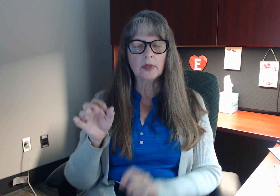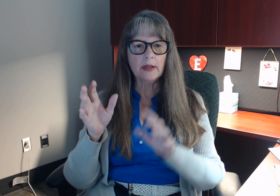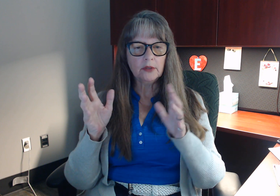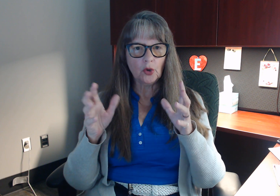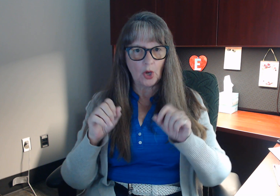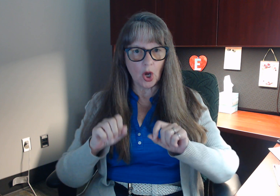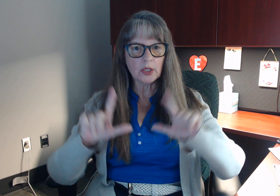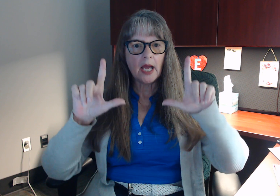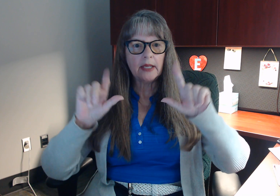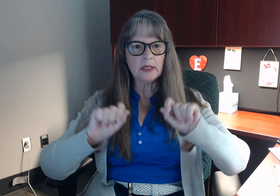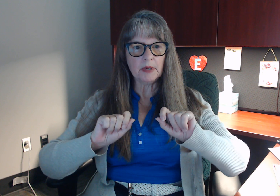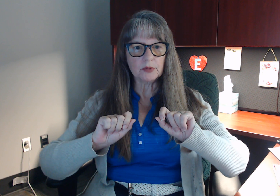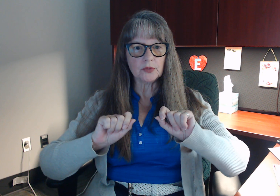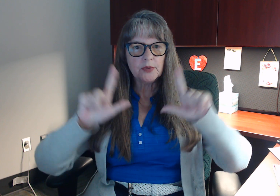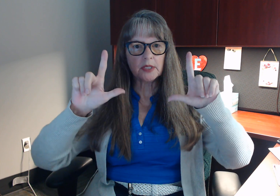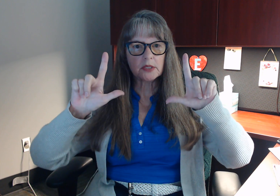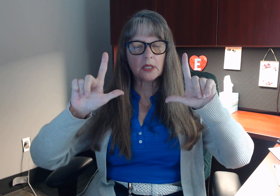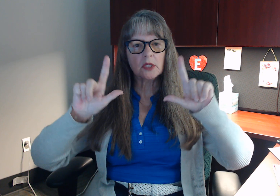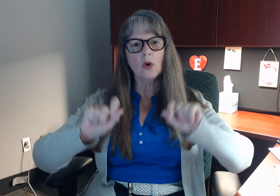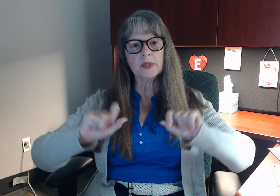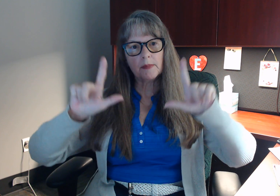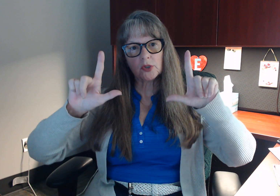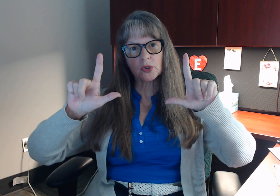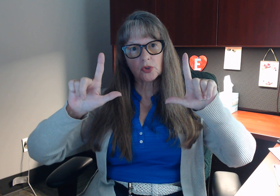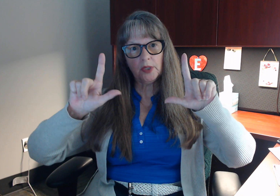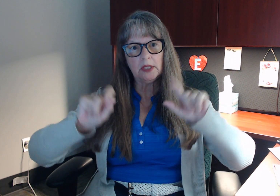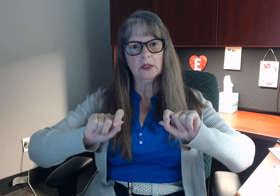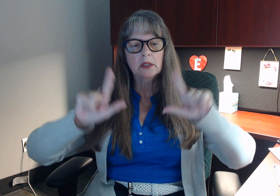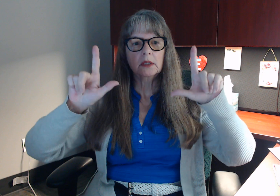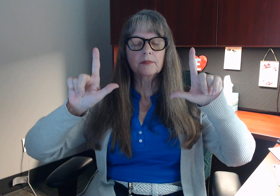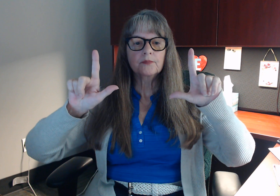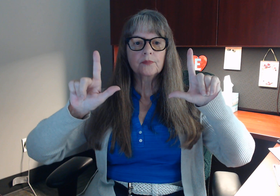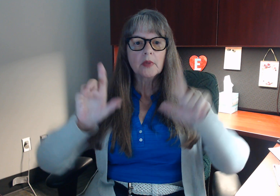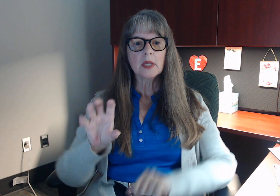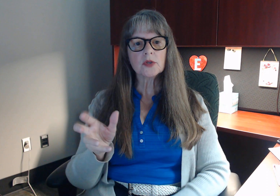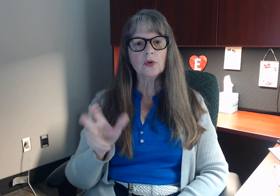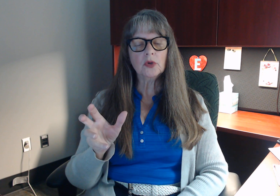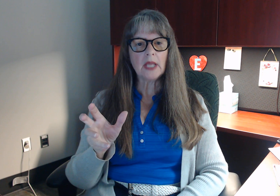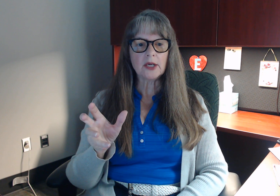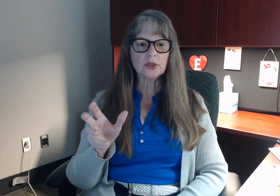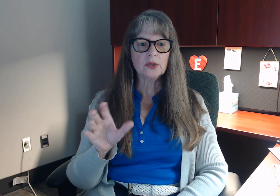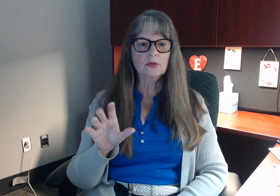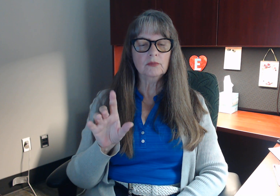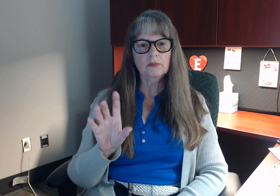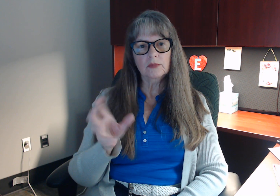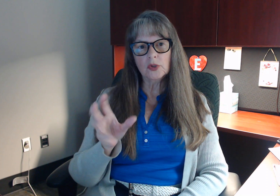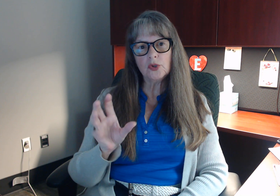an online, then people do this because it opens up onto the screen. So you could actually do